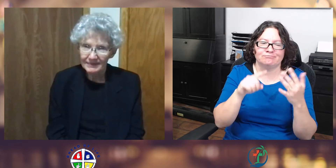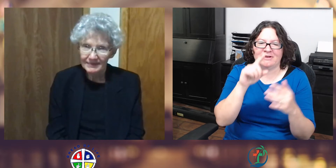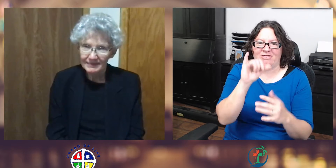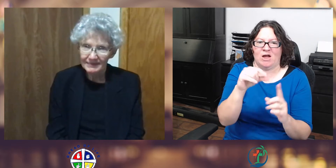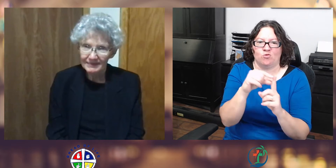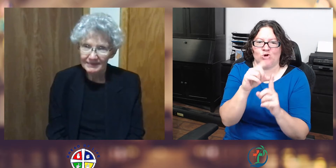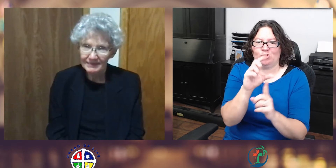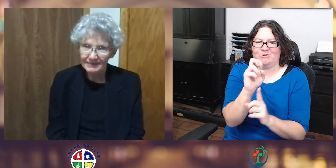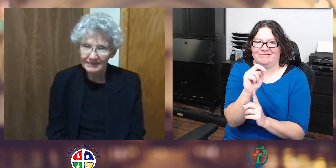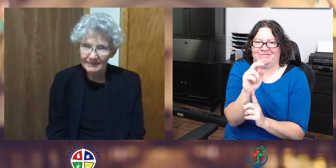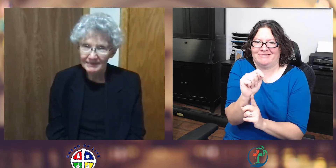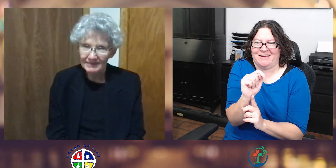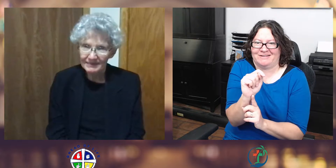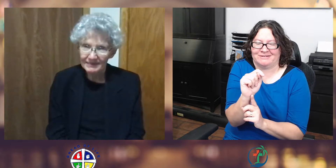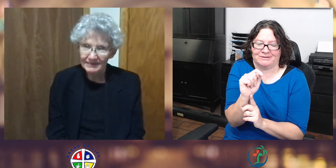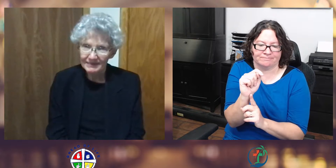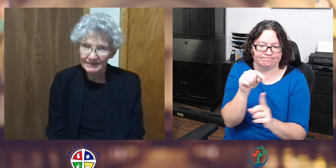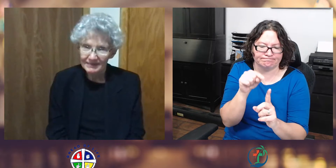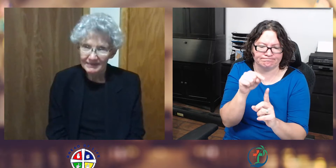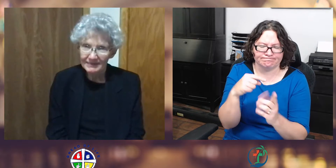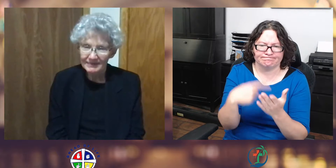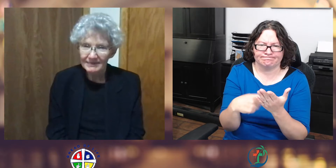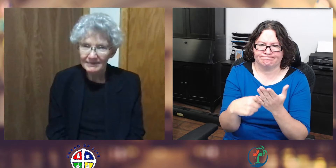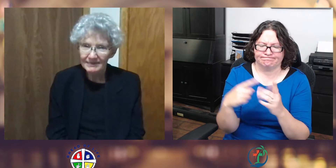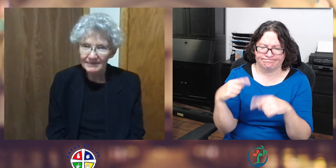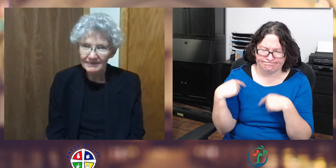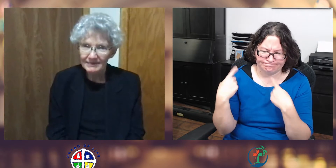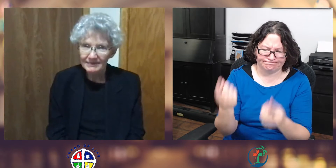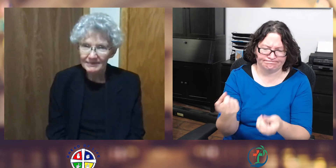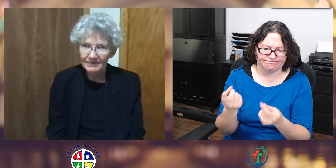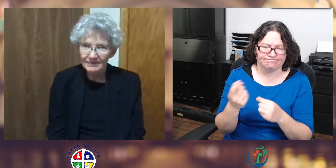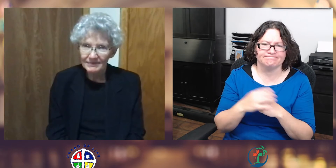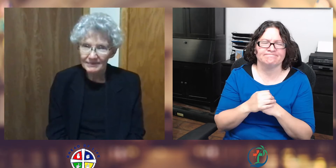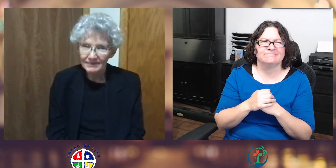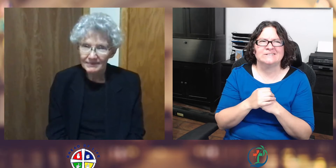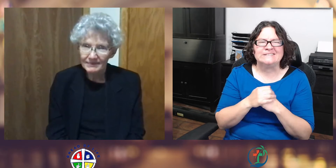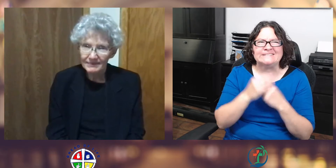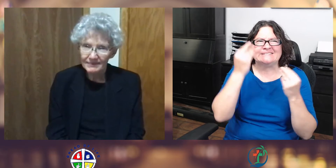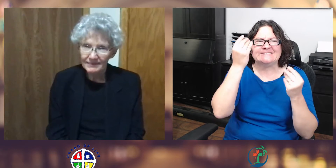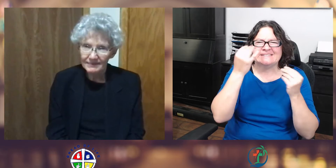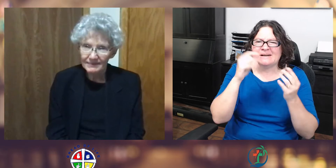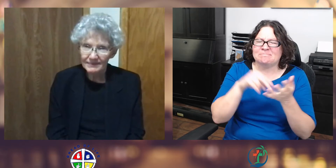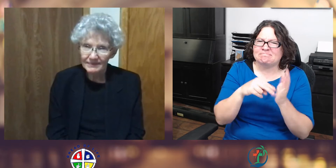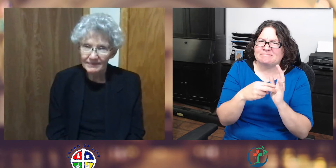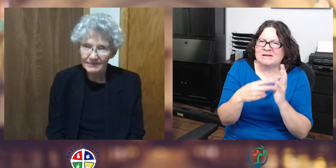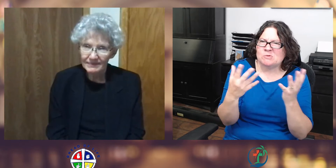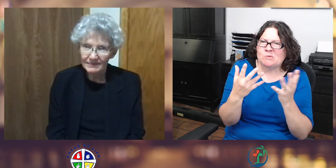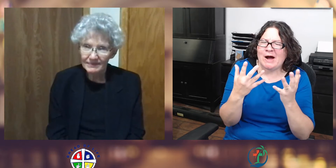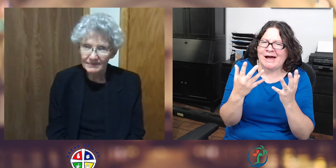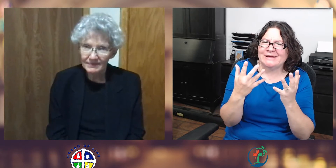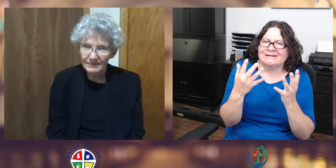someone's jokes, and then tell jokes. Do you know any? Any what? Jokes.